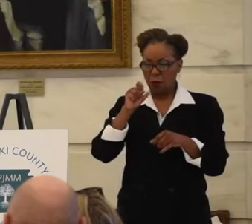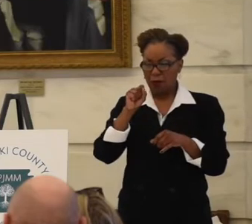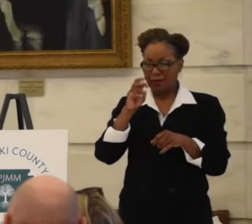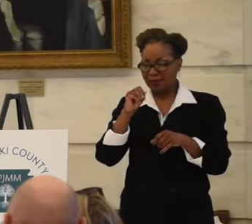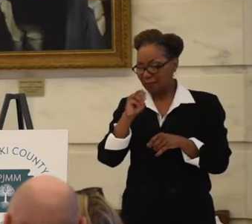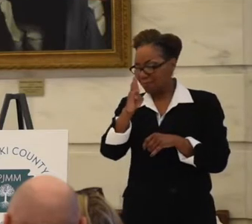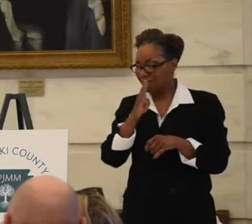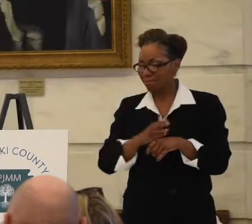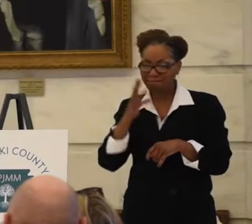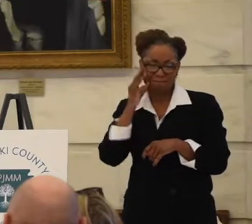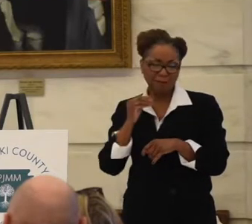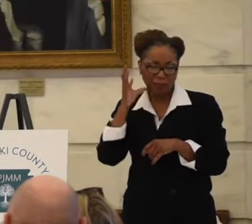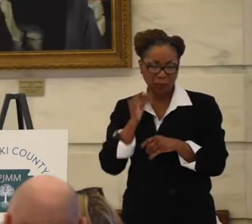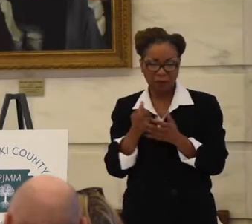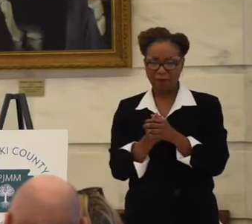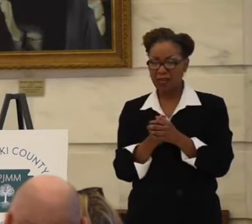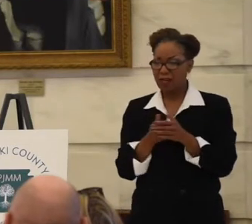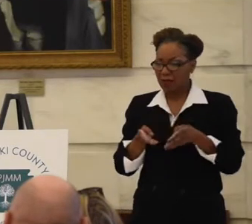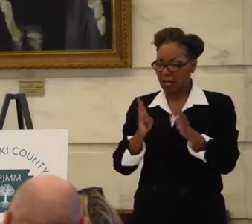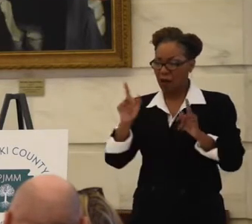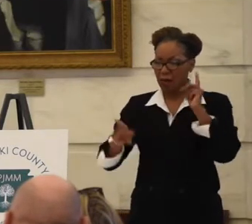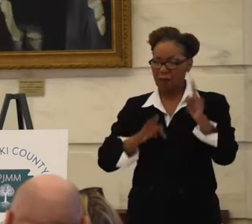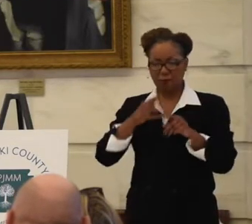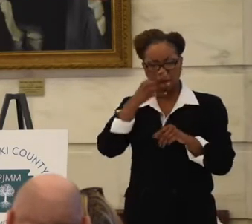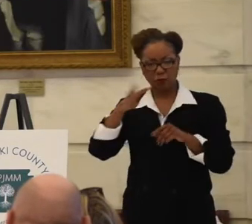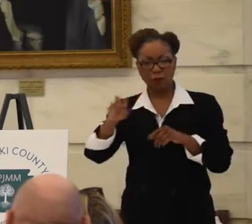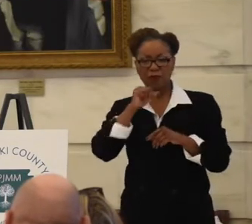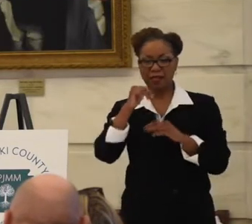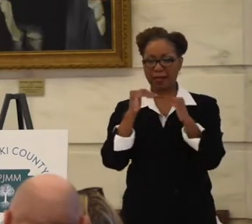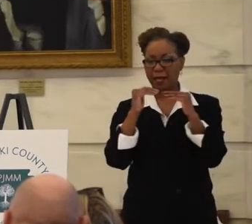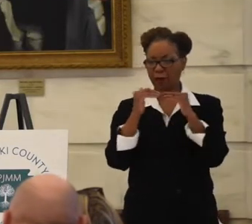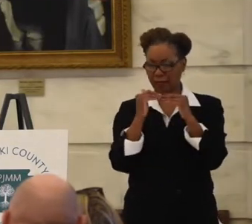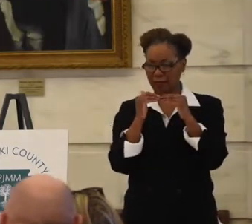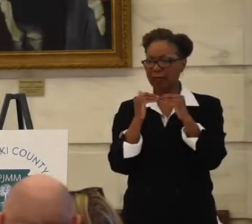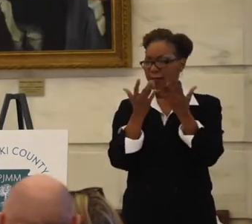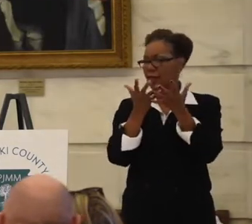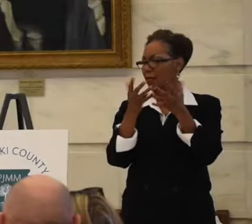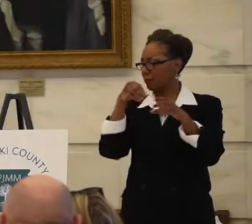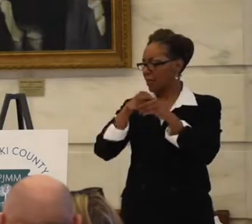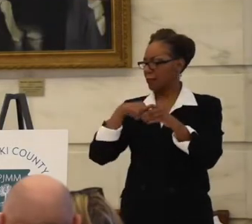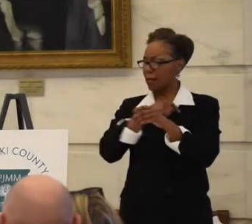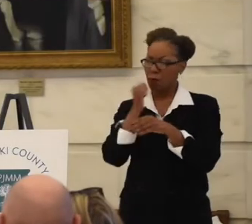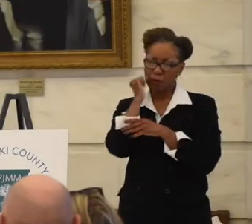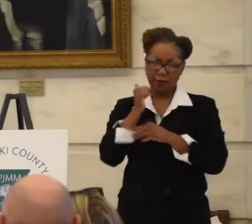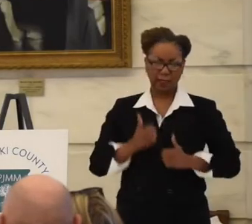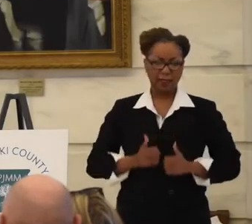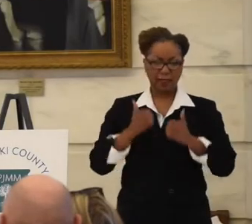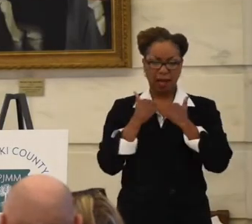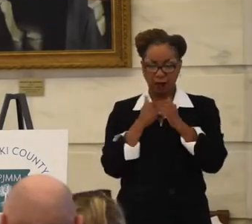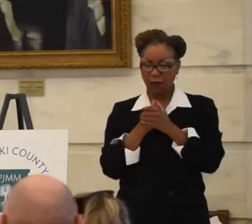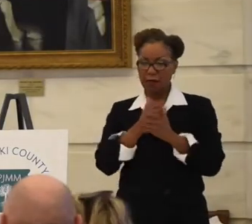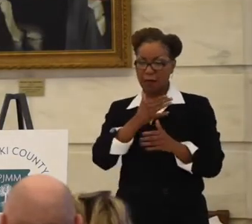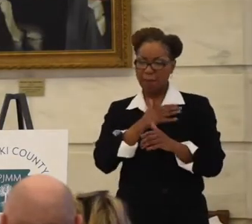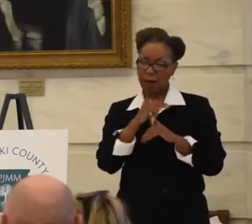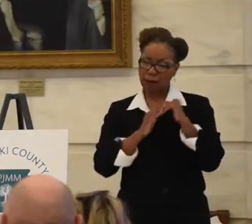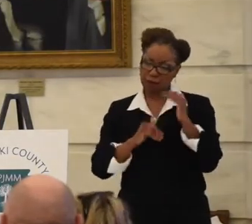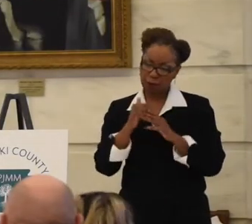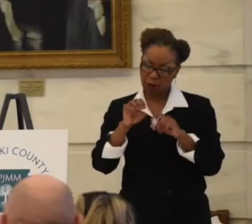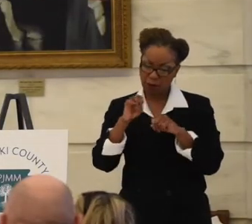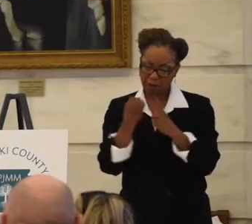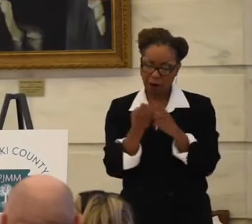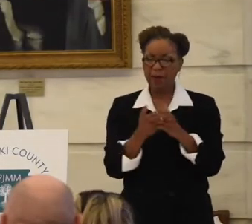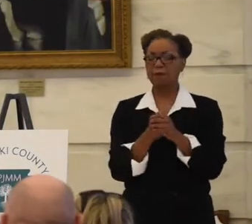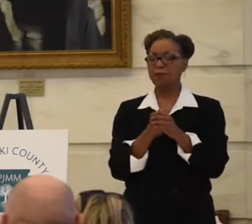bubble that allows people like me to ignore the inequity that surrounds all of our daily lives, my comfortable